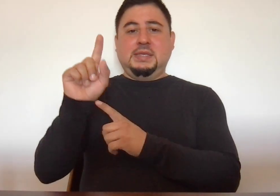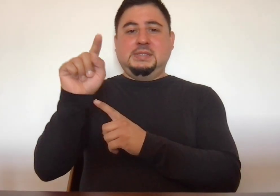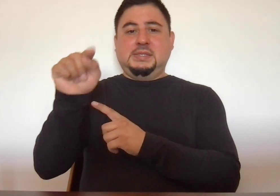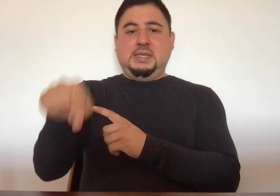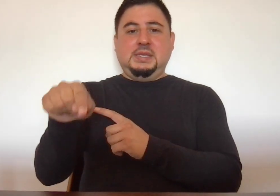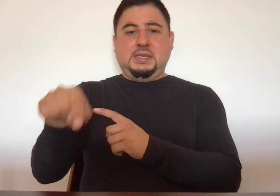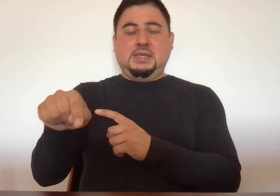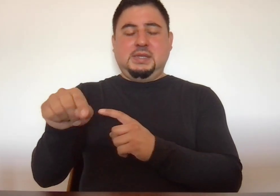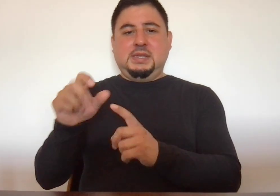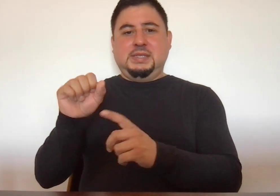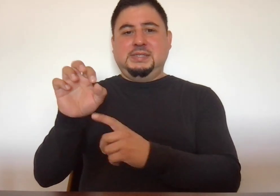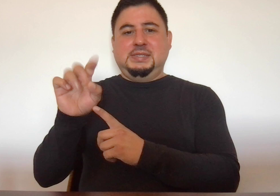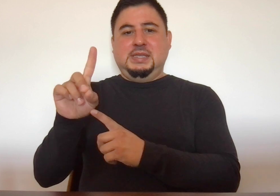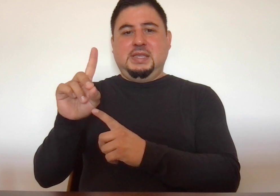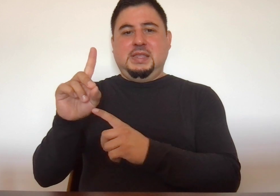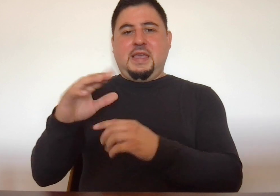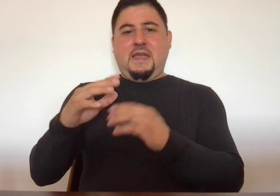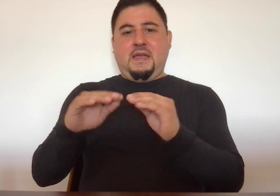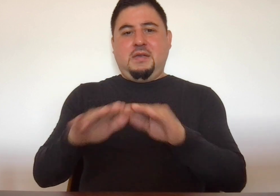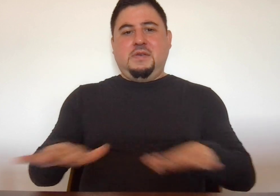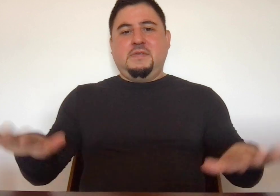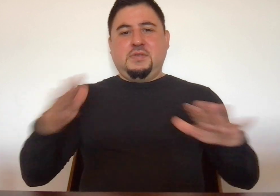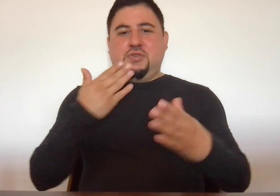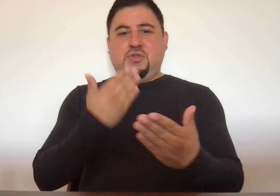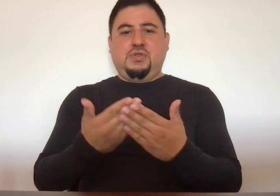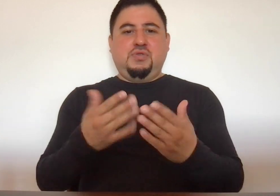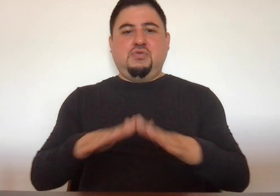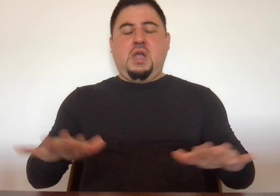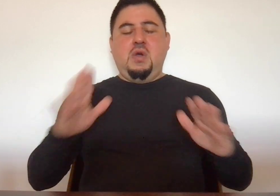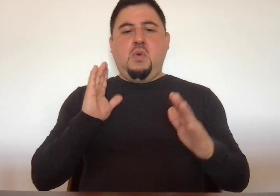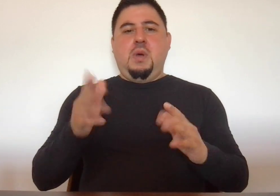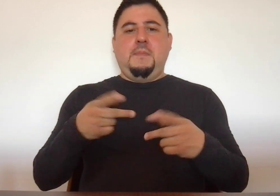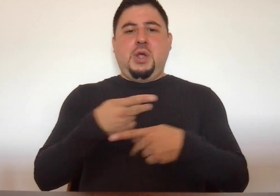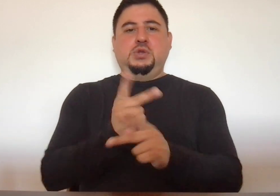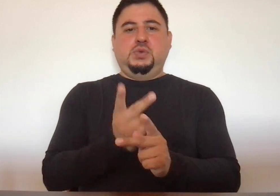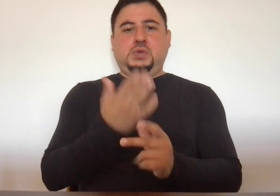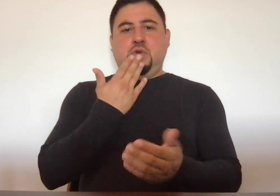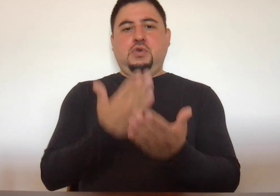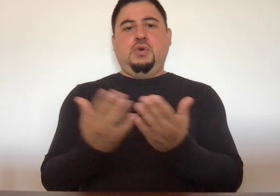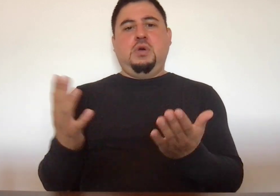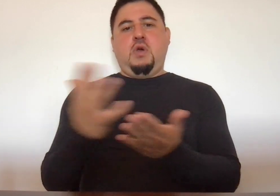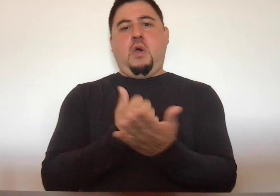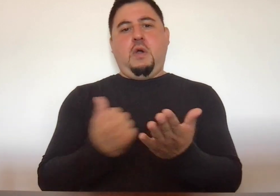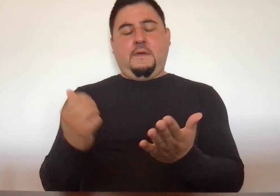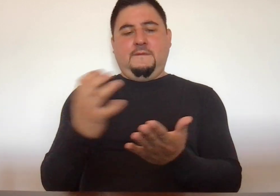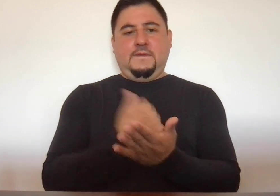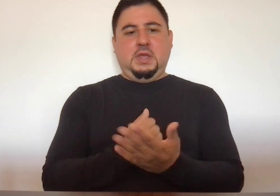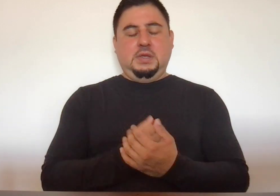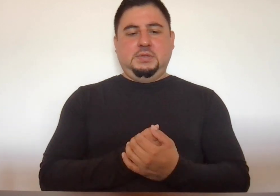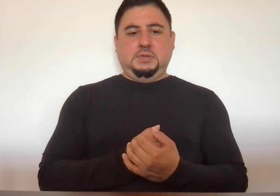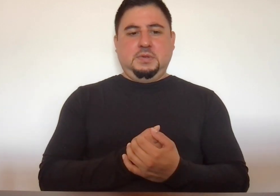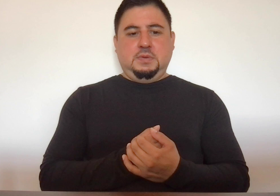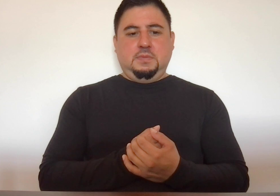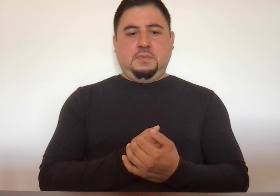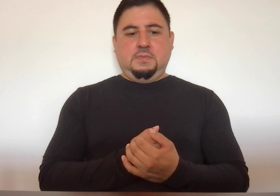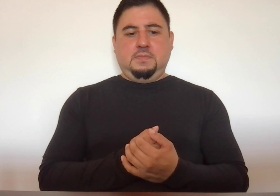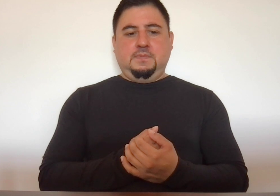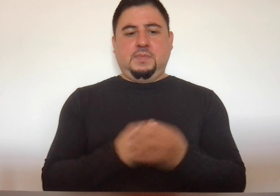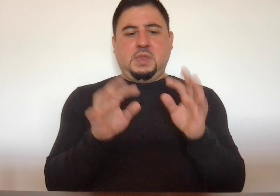good ground will yield a fruit or harvest. The fields are